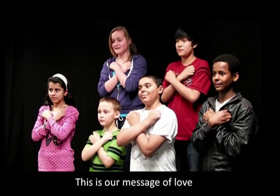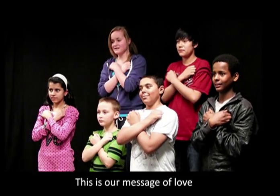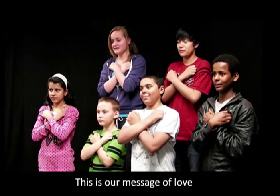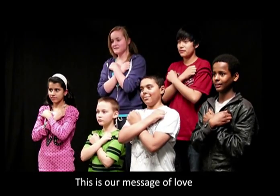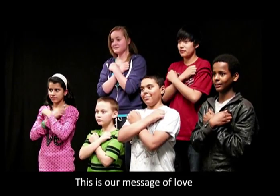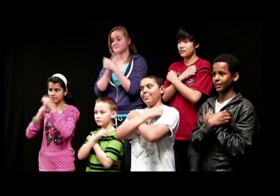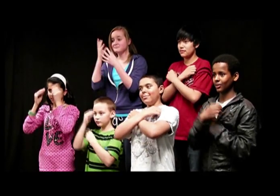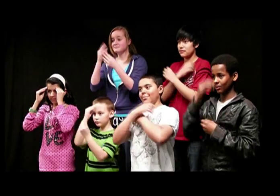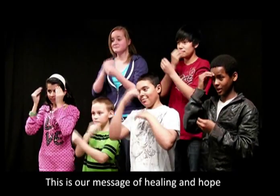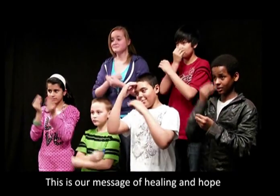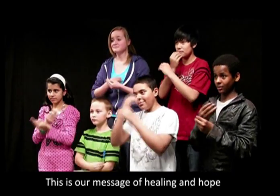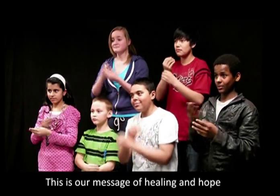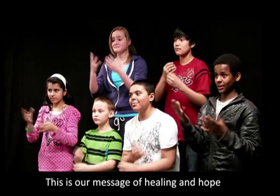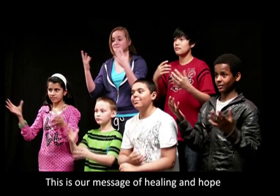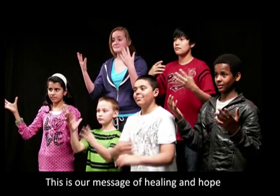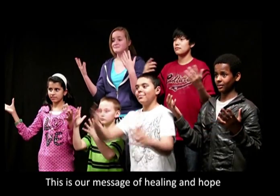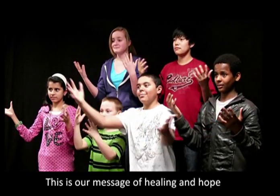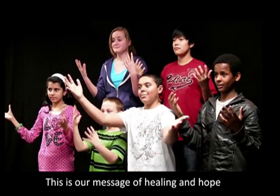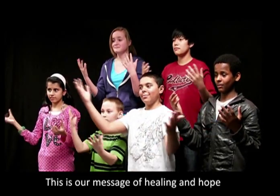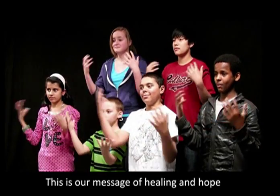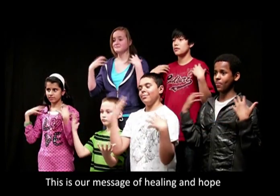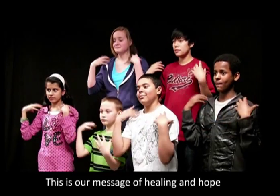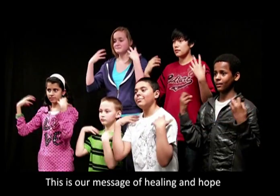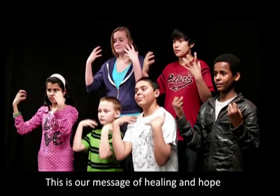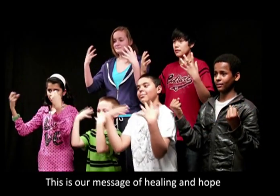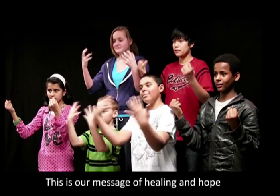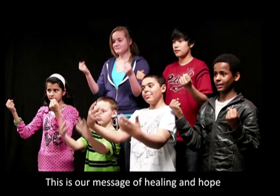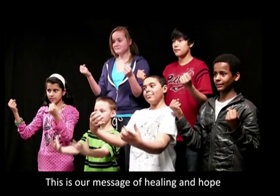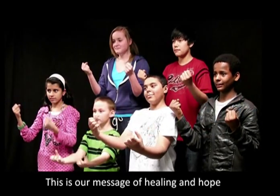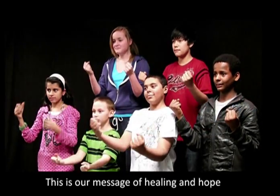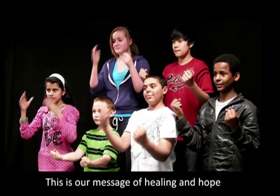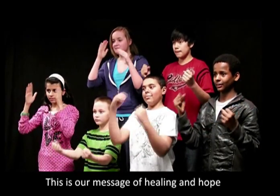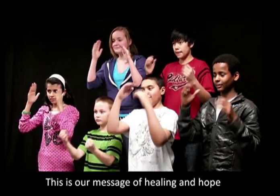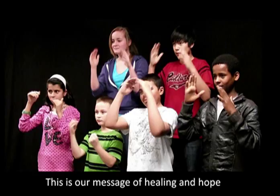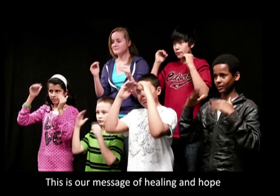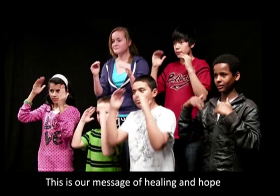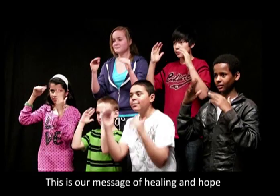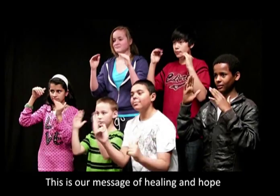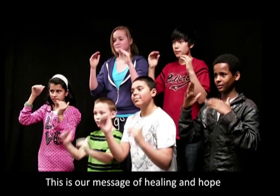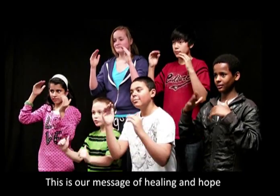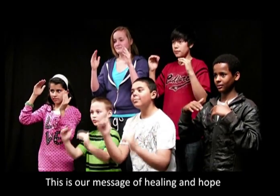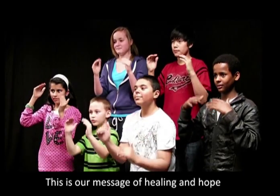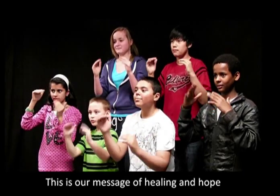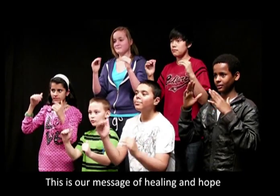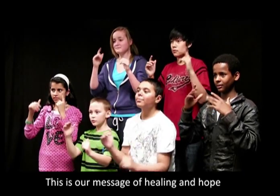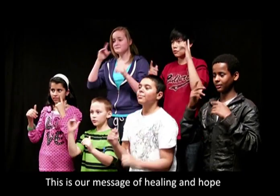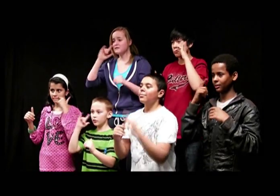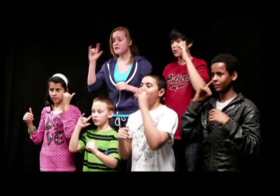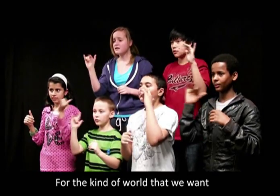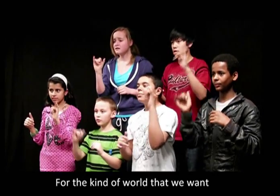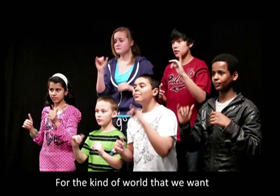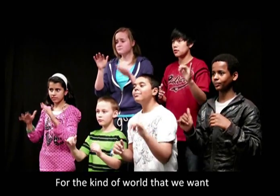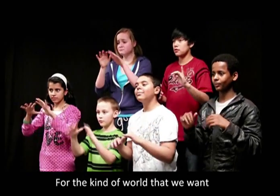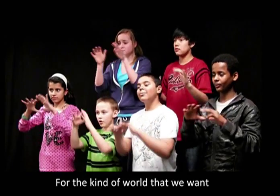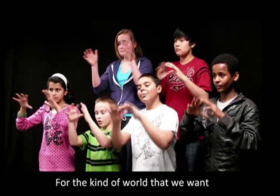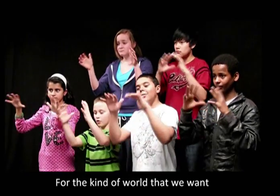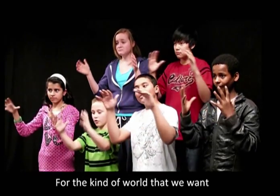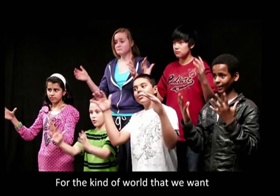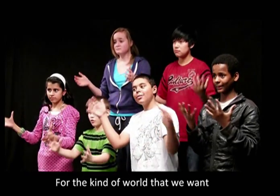This is our message of healing and hope for the kind of world that